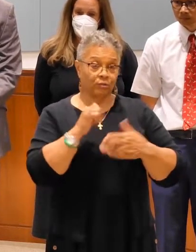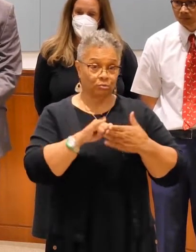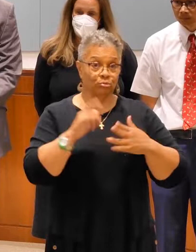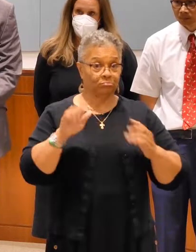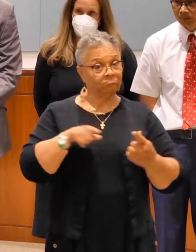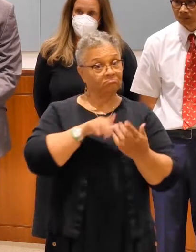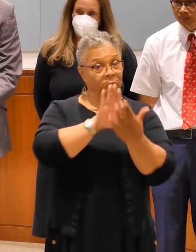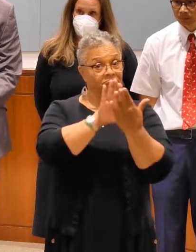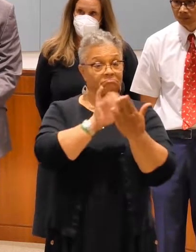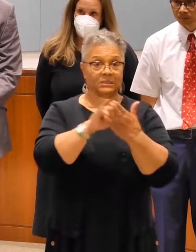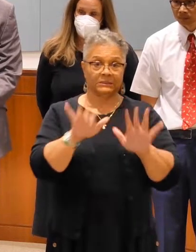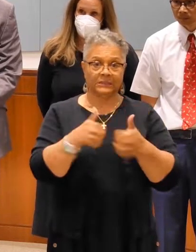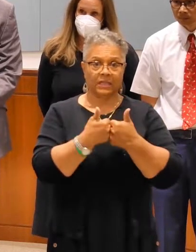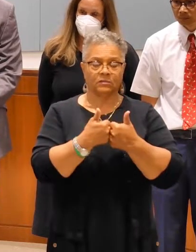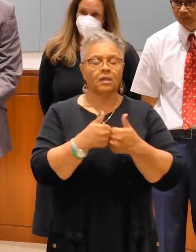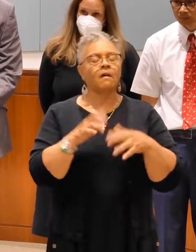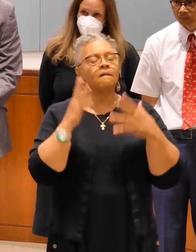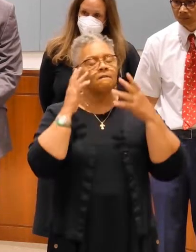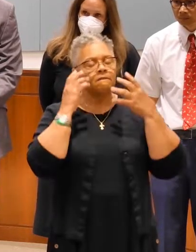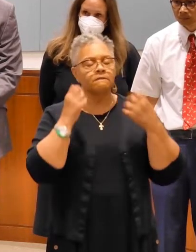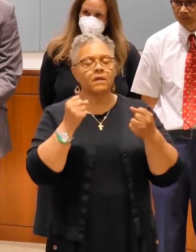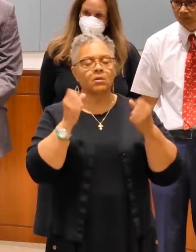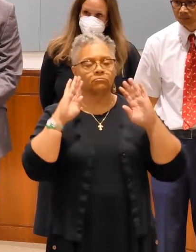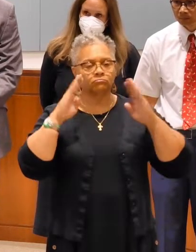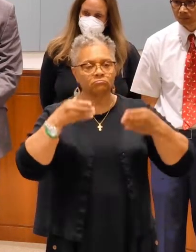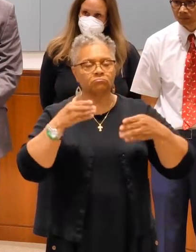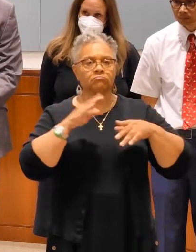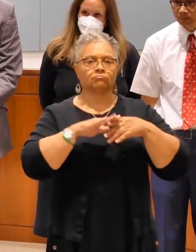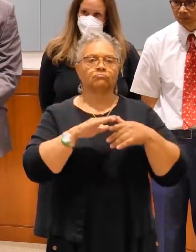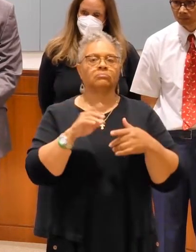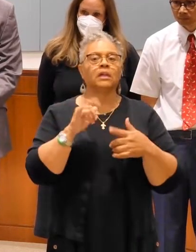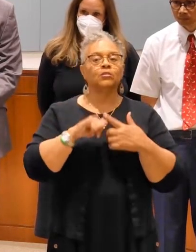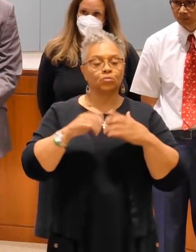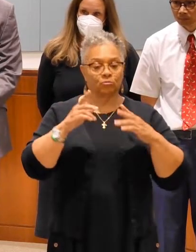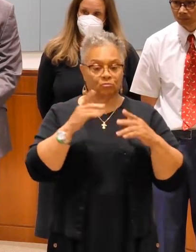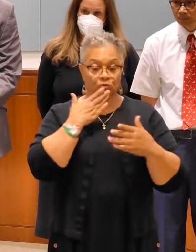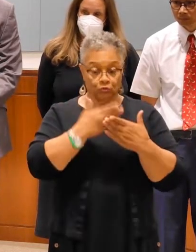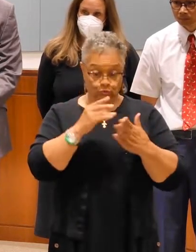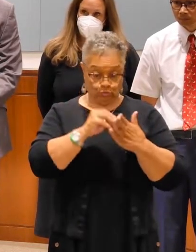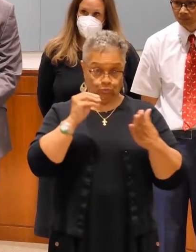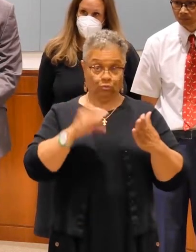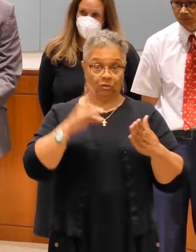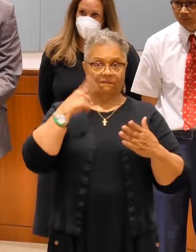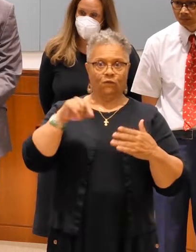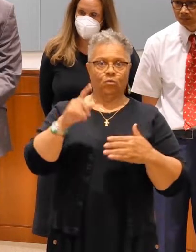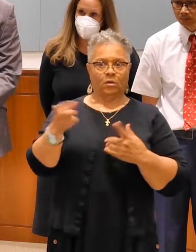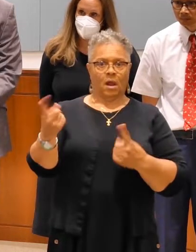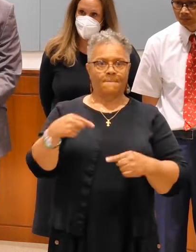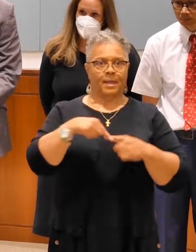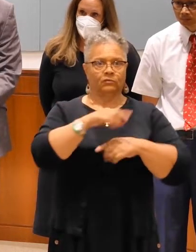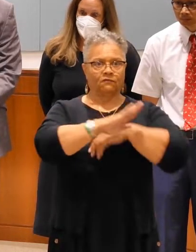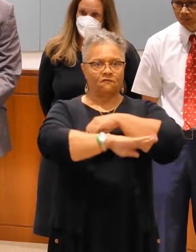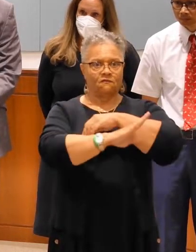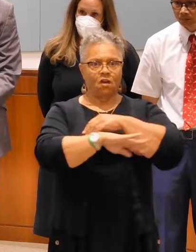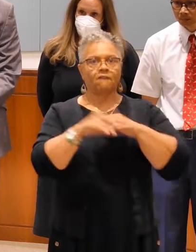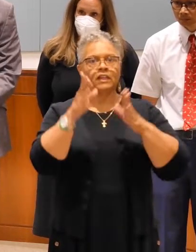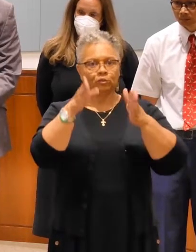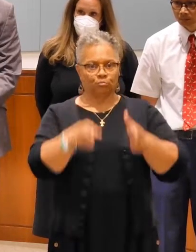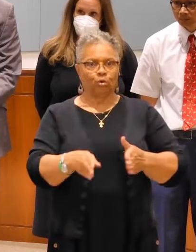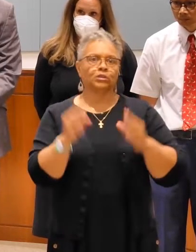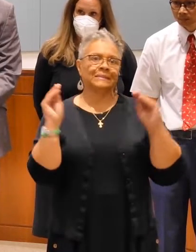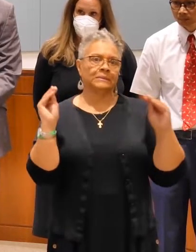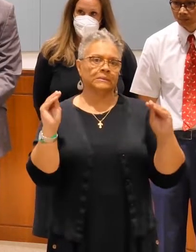focus on learning recovery that is going to be critical to support all of our students as they return this fall for in-person